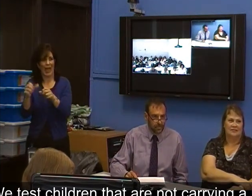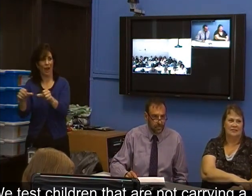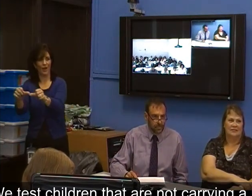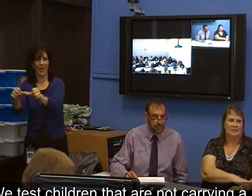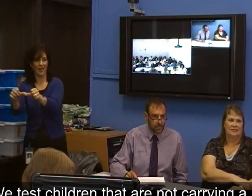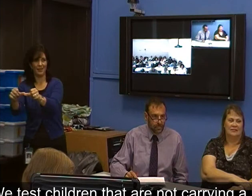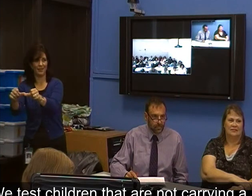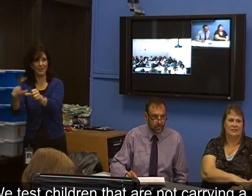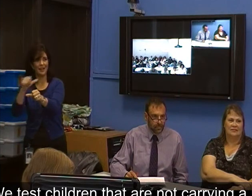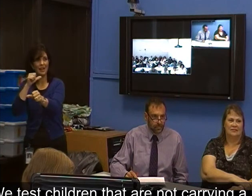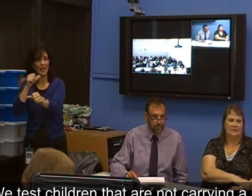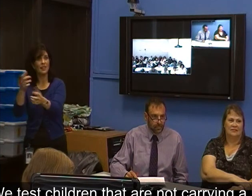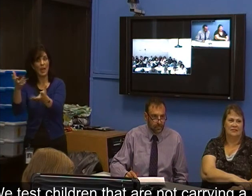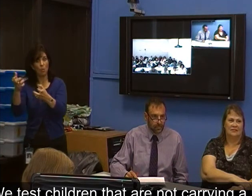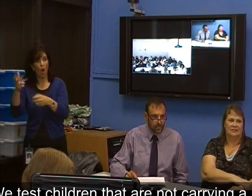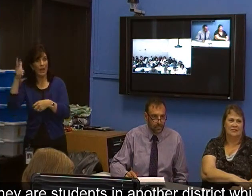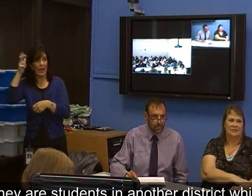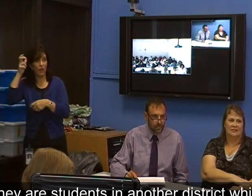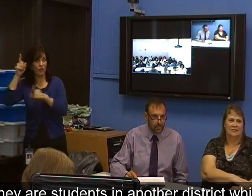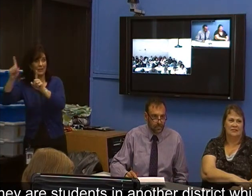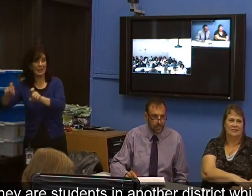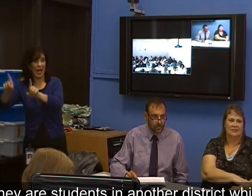IEP, but they want a hearing test on them.